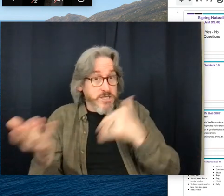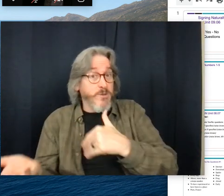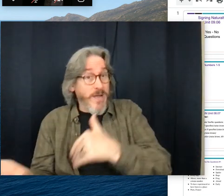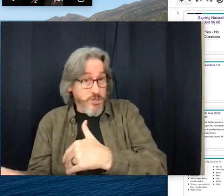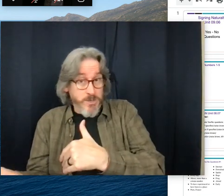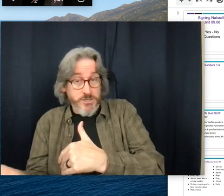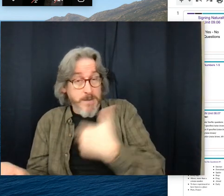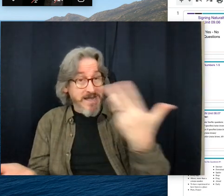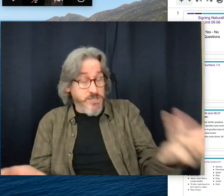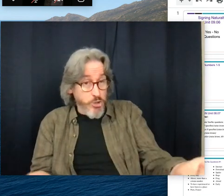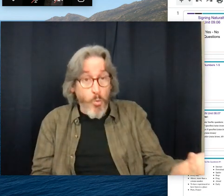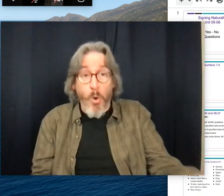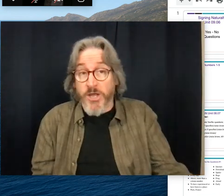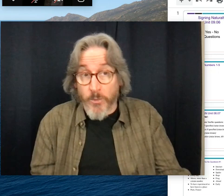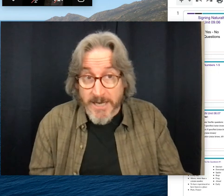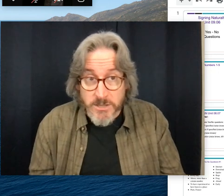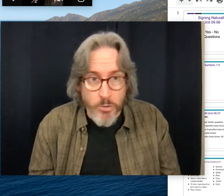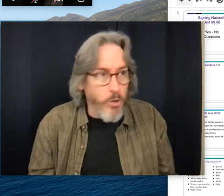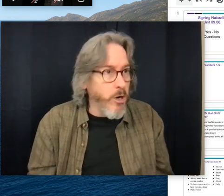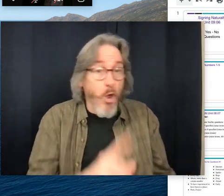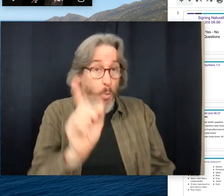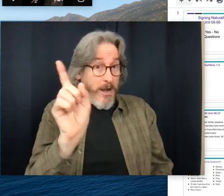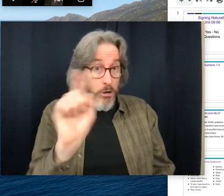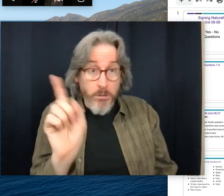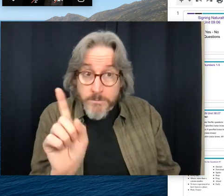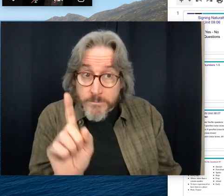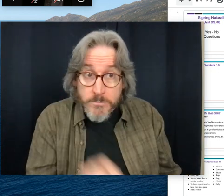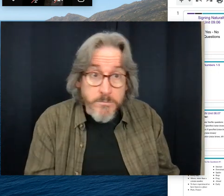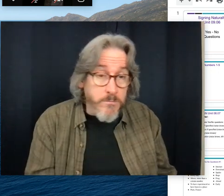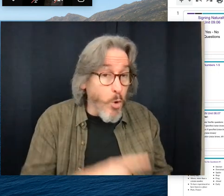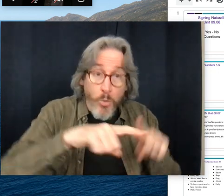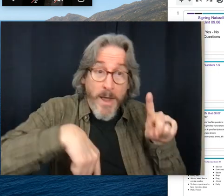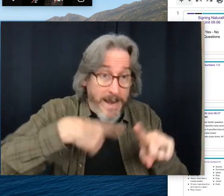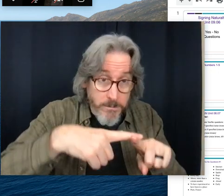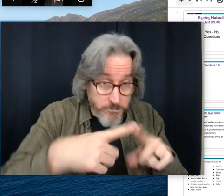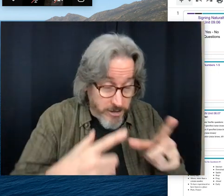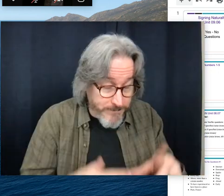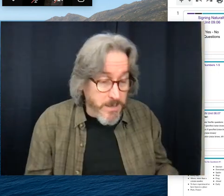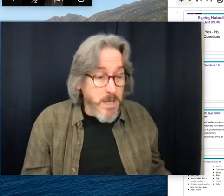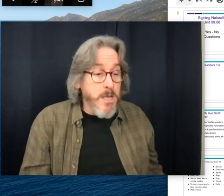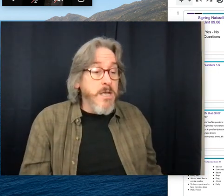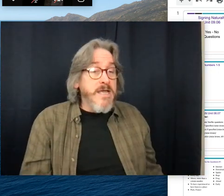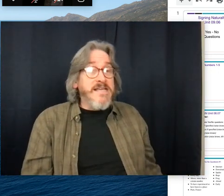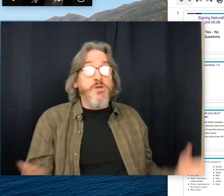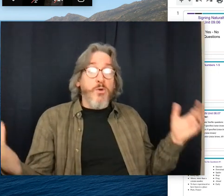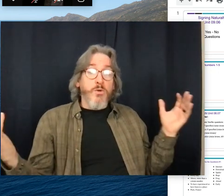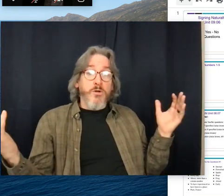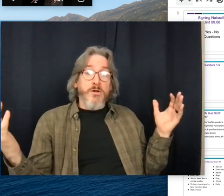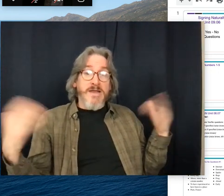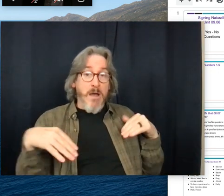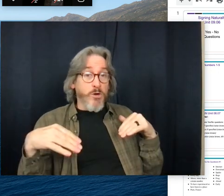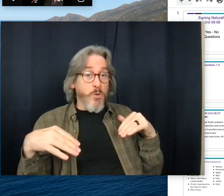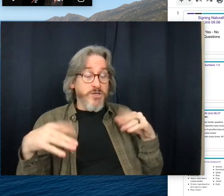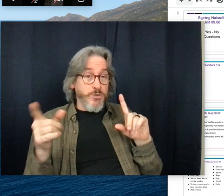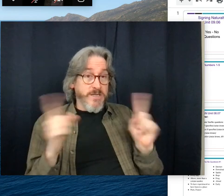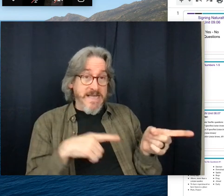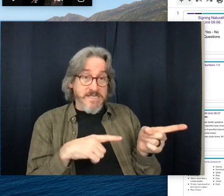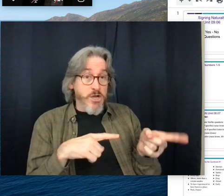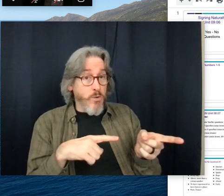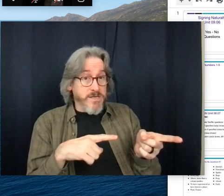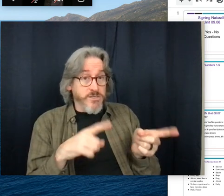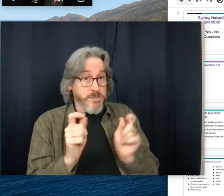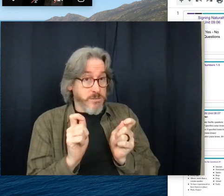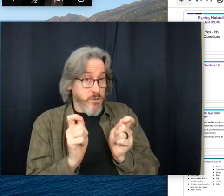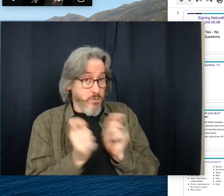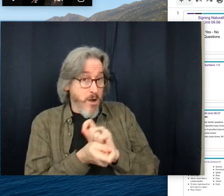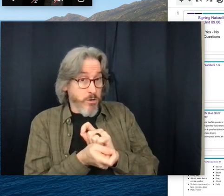So it's a WH question. I'm asking you what you ate, or where, or when, right? So now we're going to the